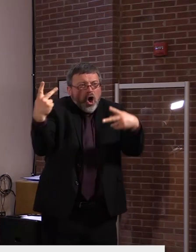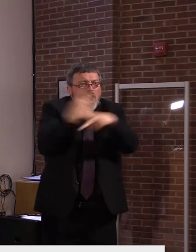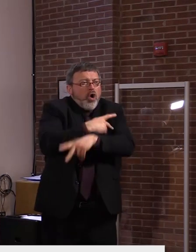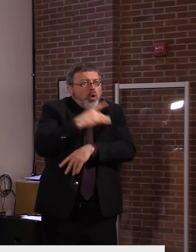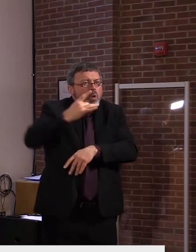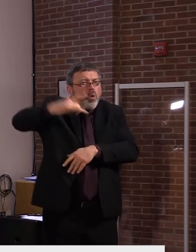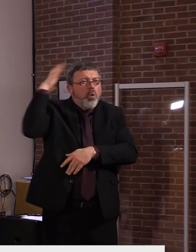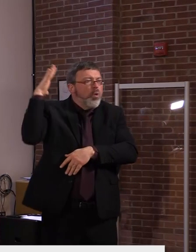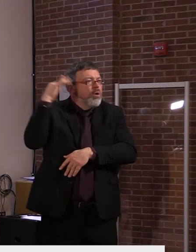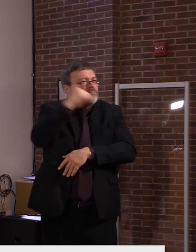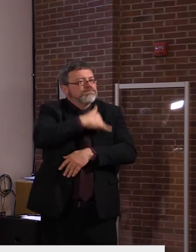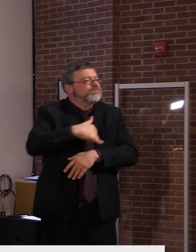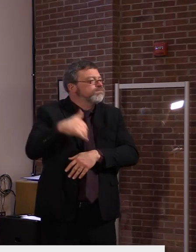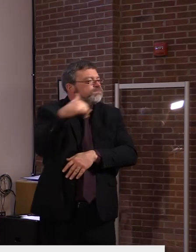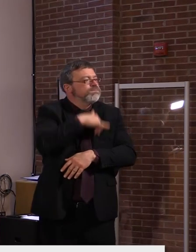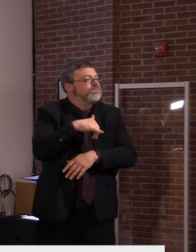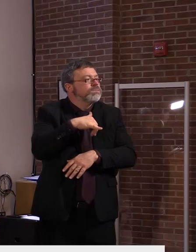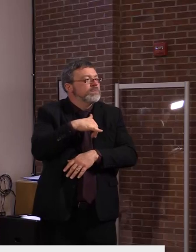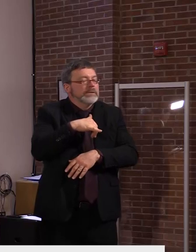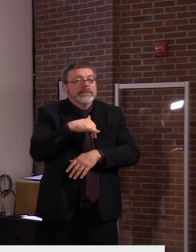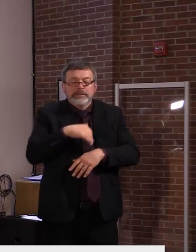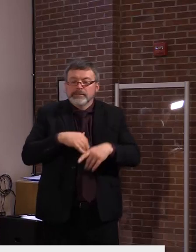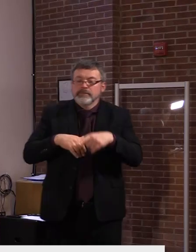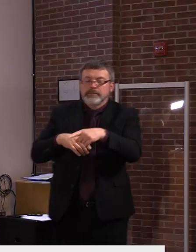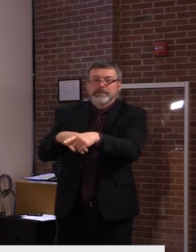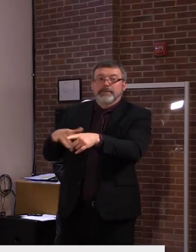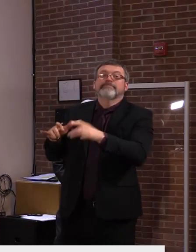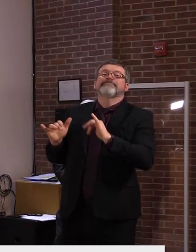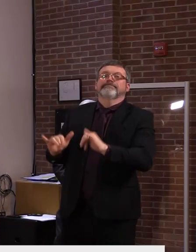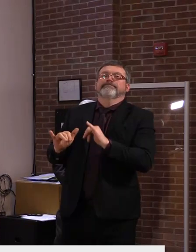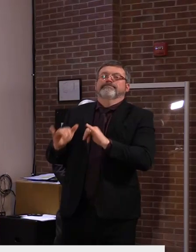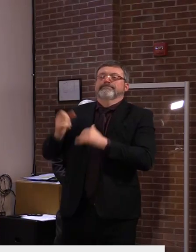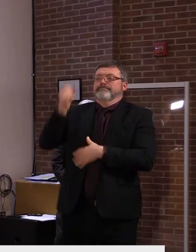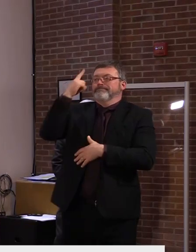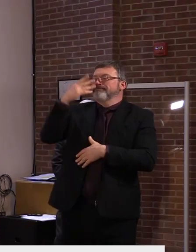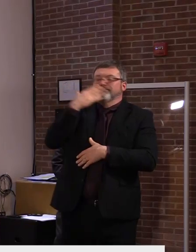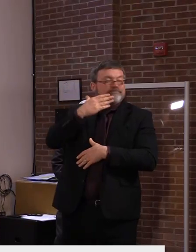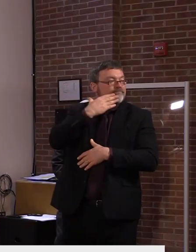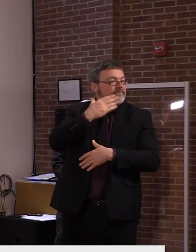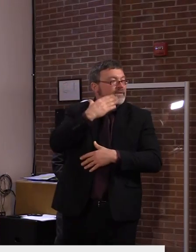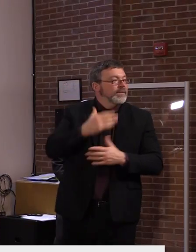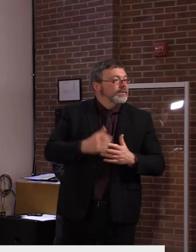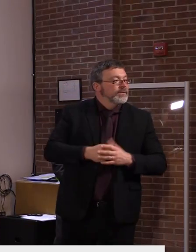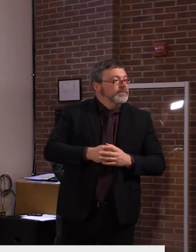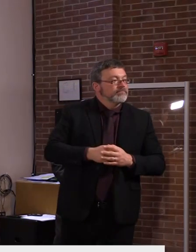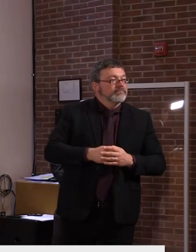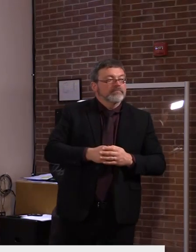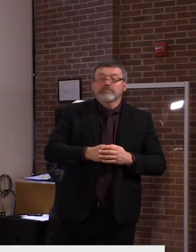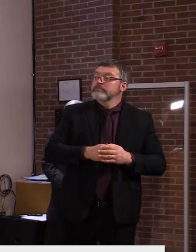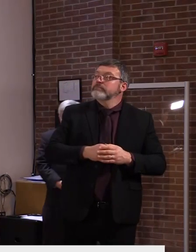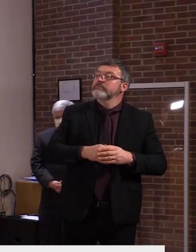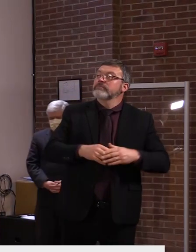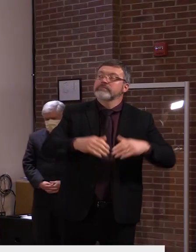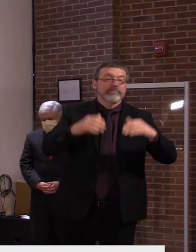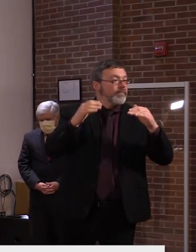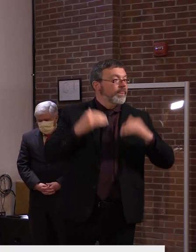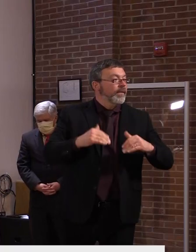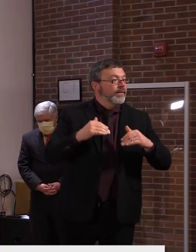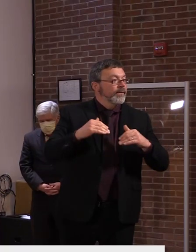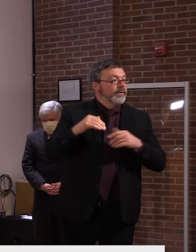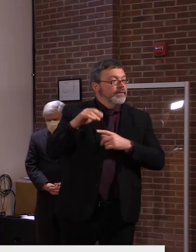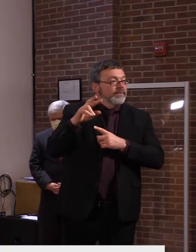Sure. Okay, very good. Thank you very much. Hope Thanks. You have a good Thanksgiving. You too. Lisa Loomis, the Valley Reporter.